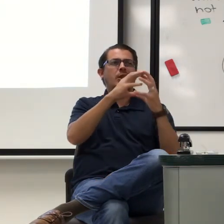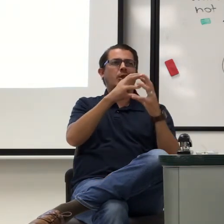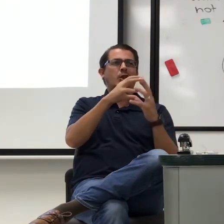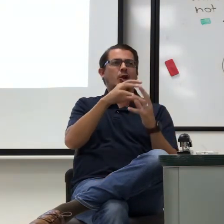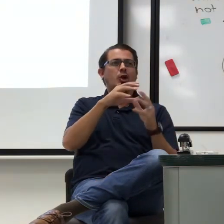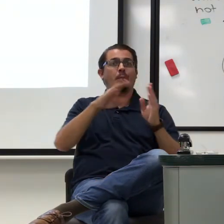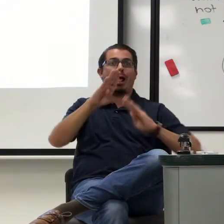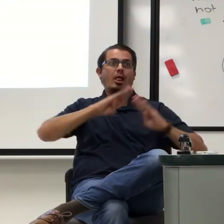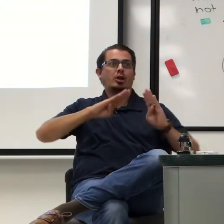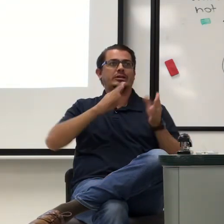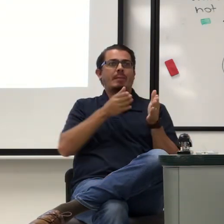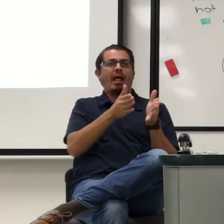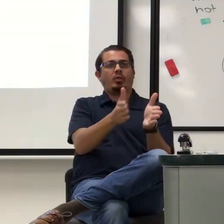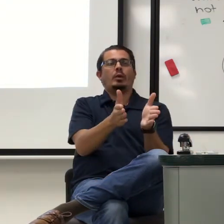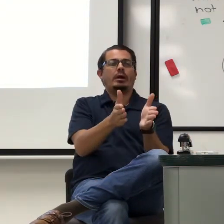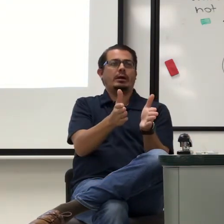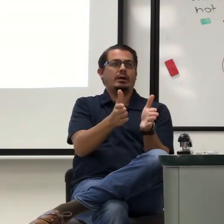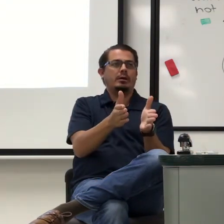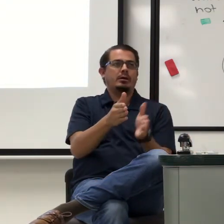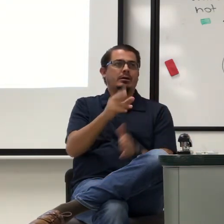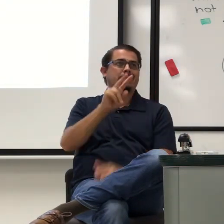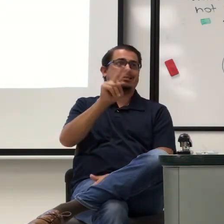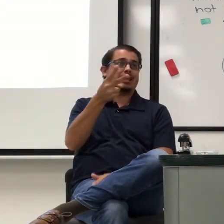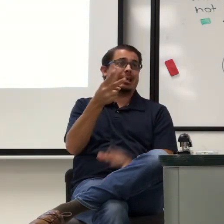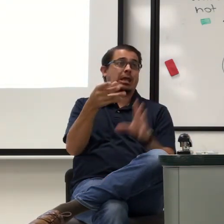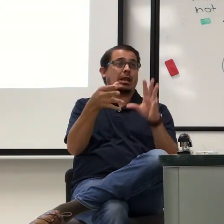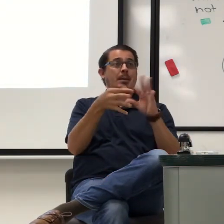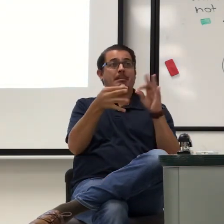pathways second messenger systems.